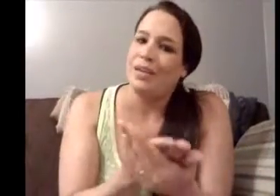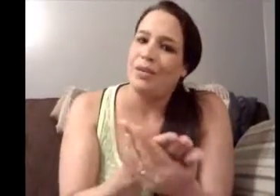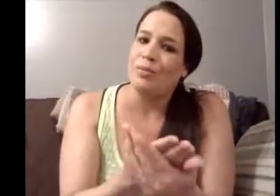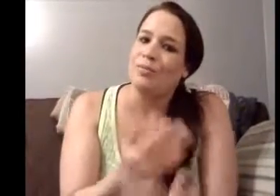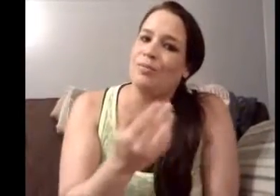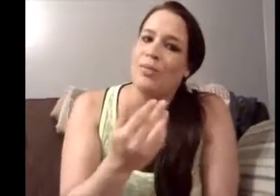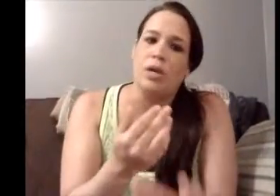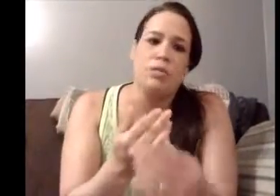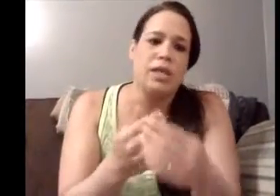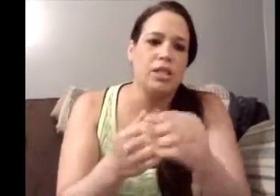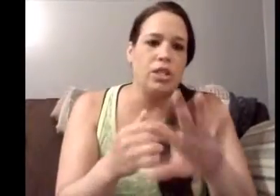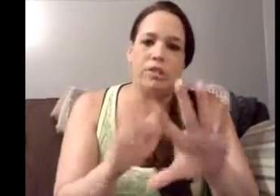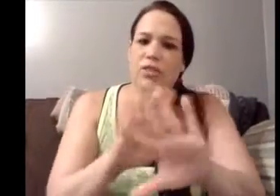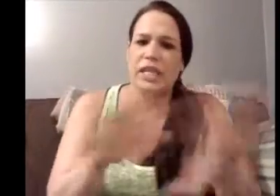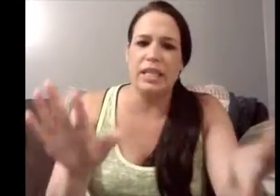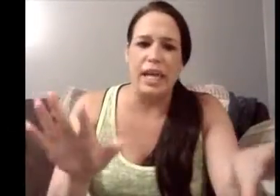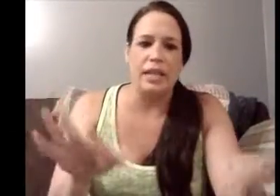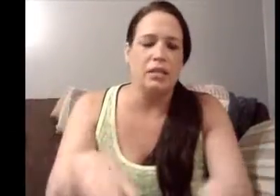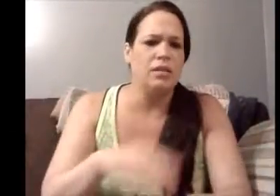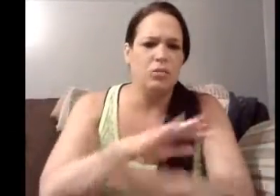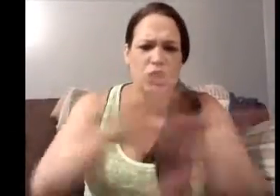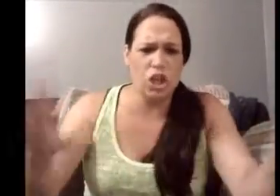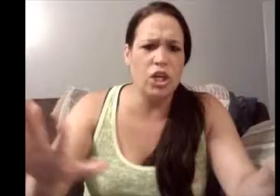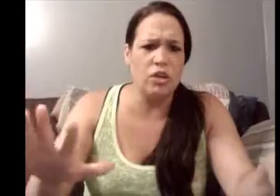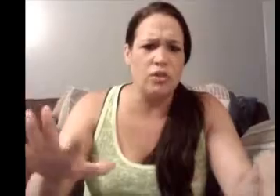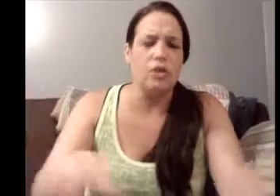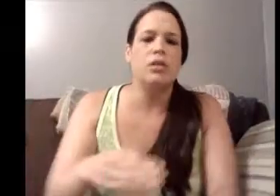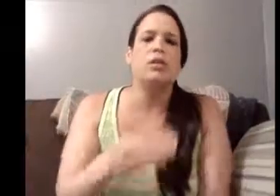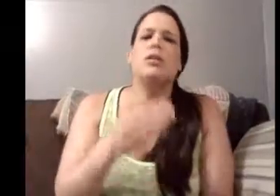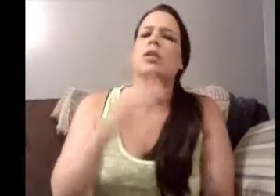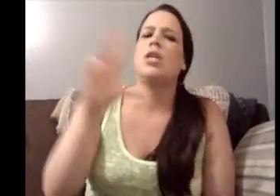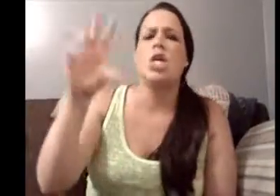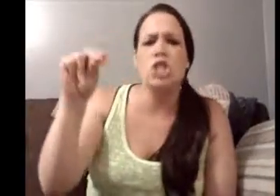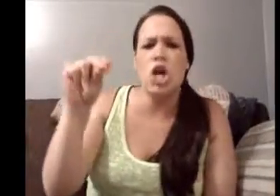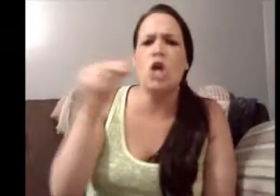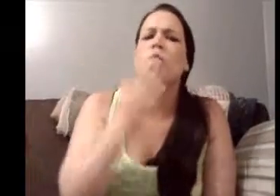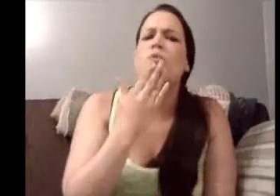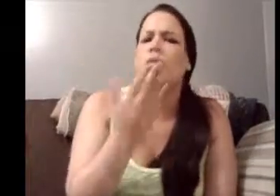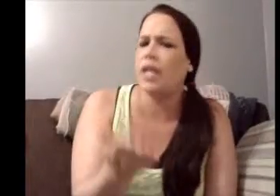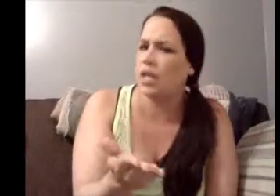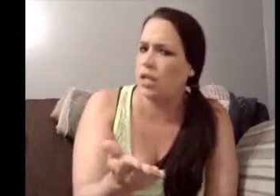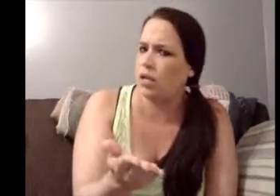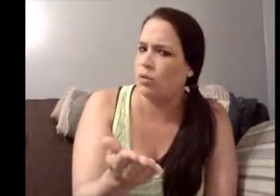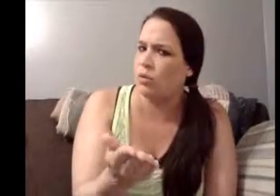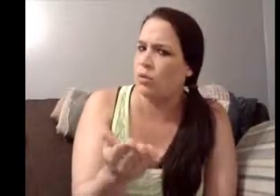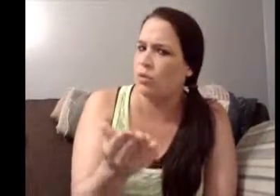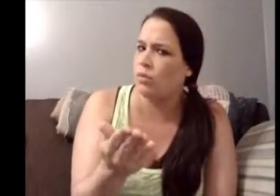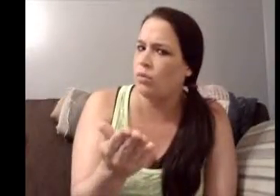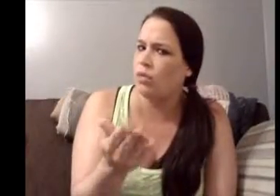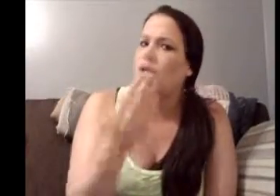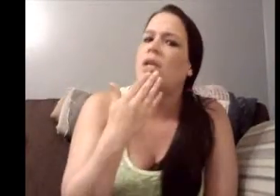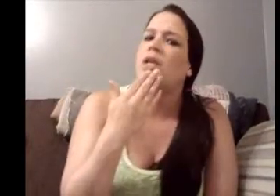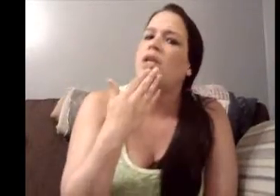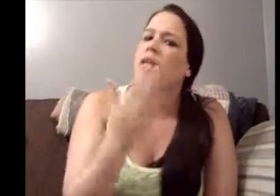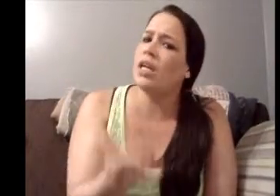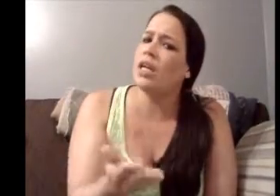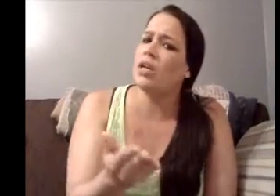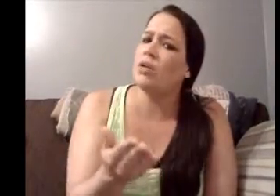you. No, that's good. Forget that. We're starting over. No, thank you. Thank you,